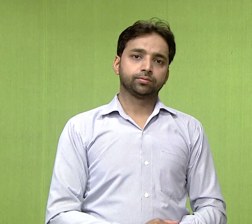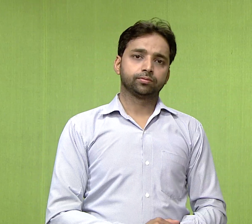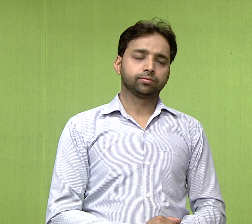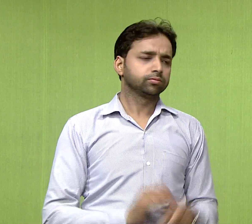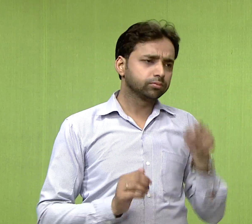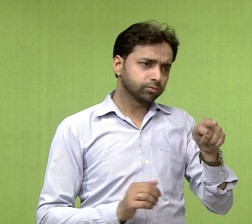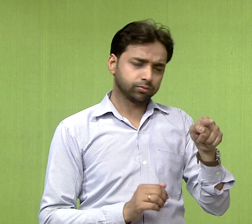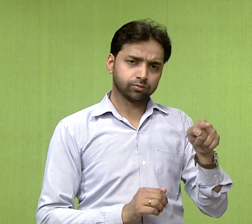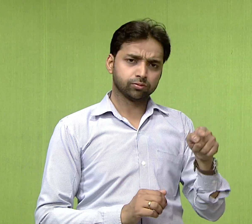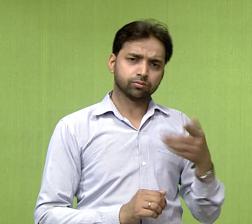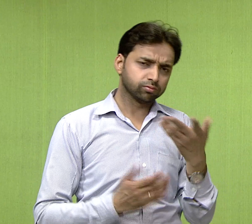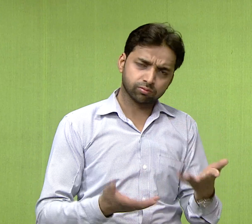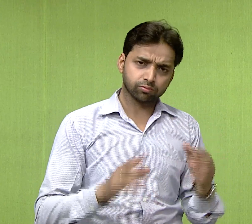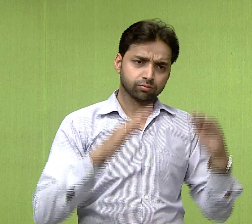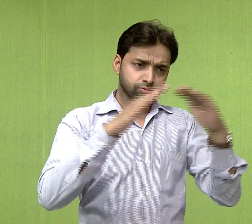You also have.